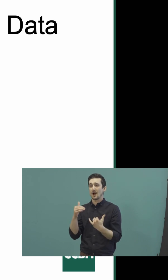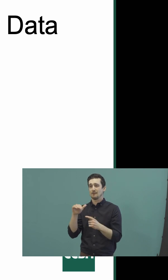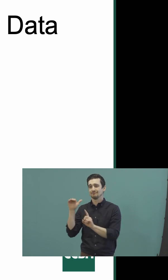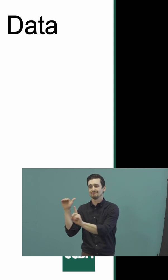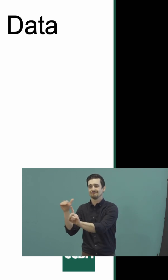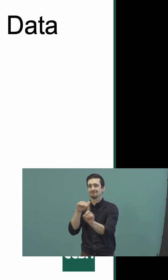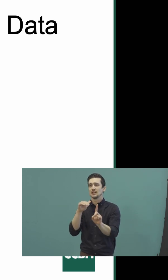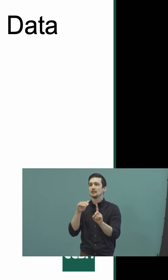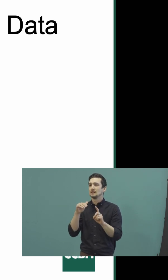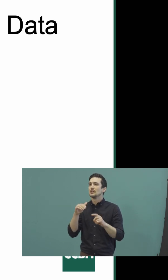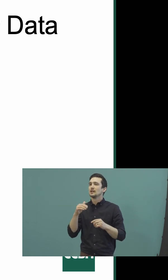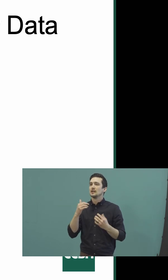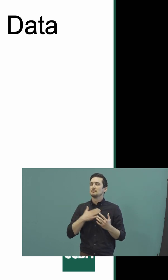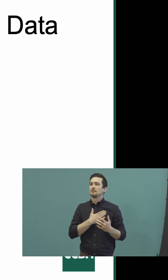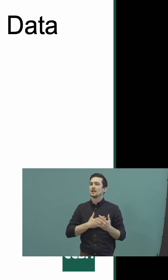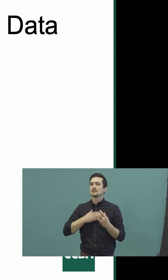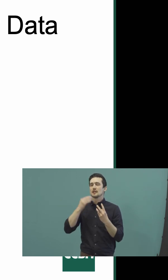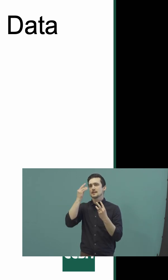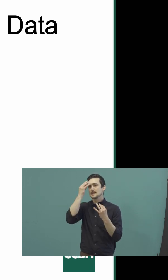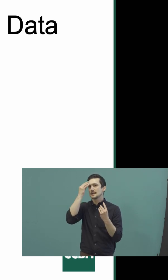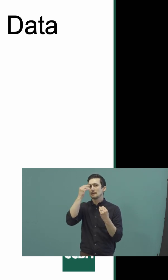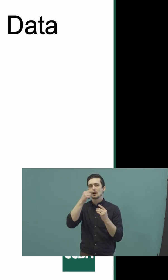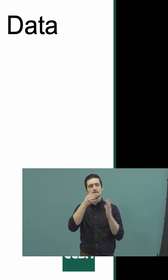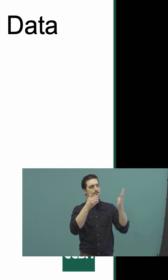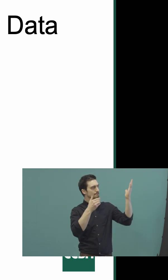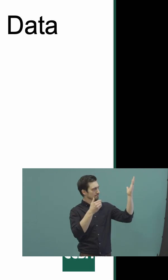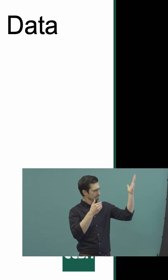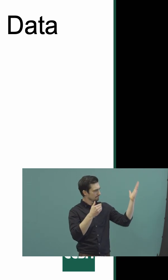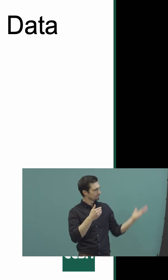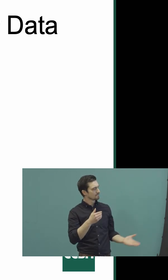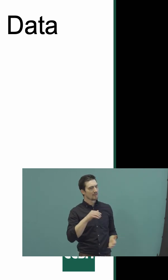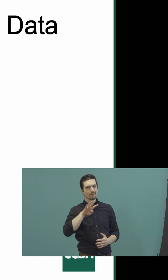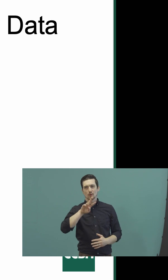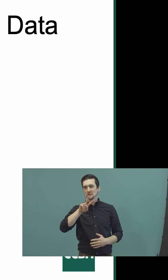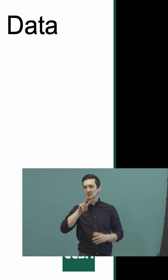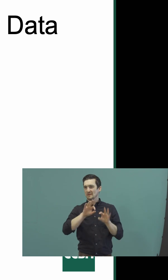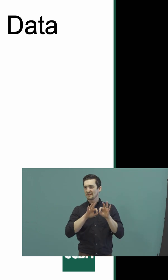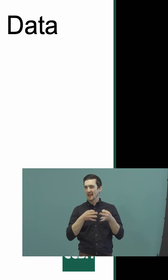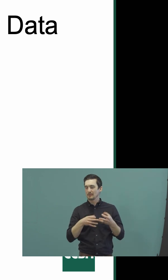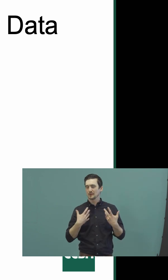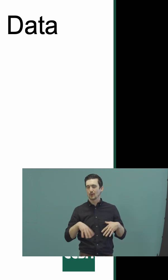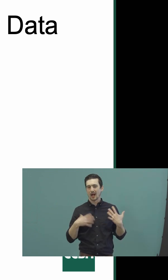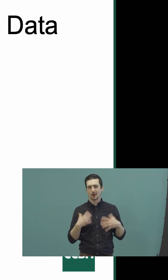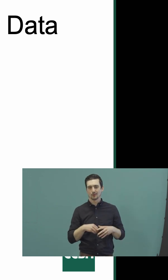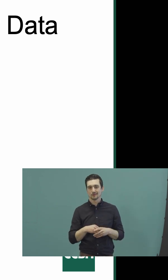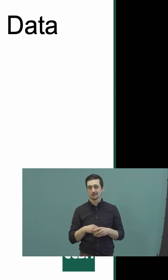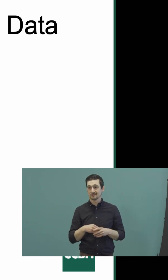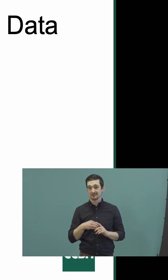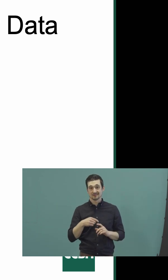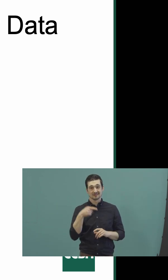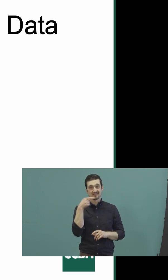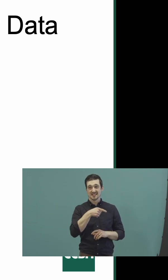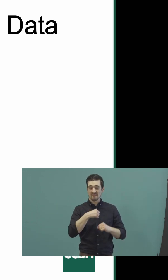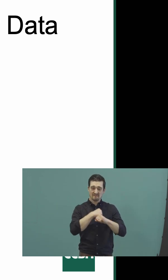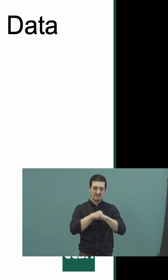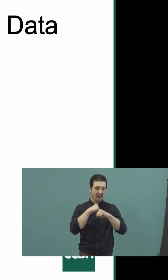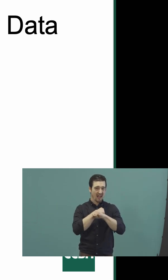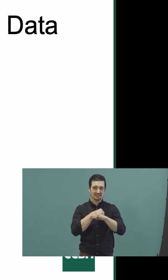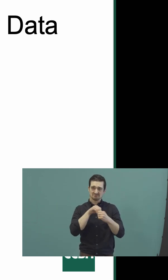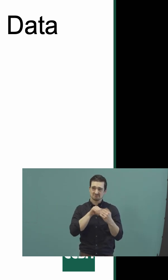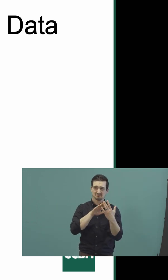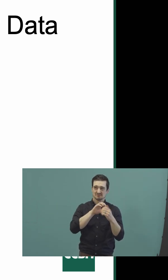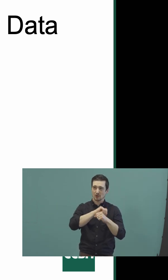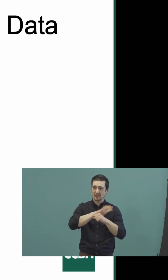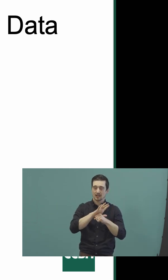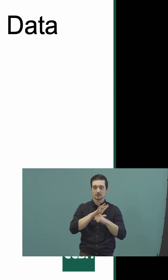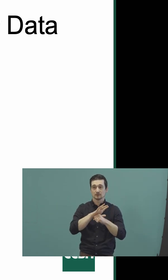community think about these families this week and continue to do that. We are not done in this epidemic, this pandemic,